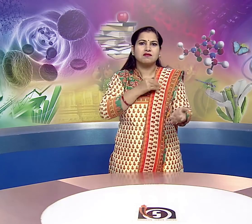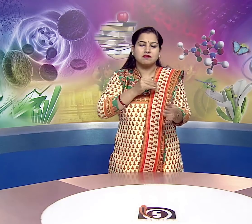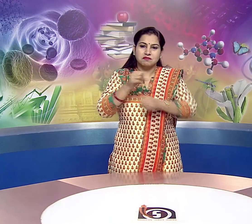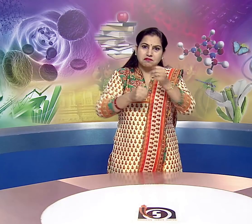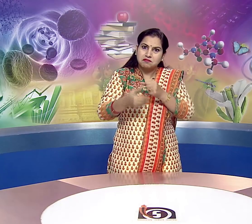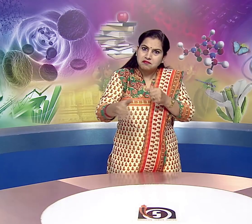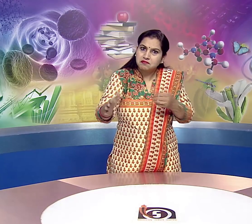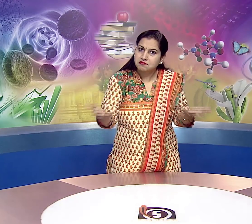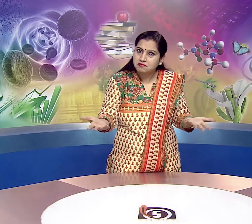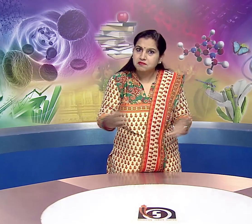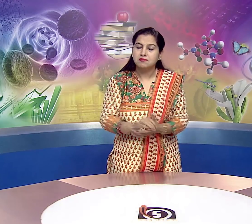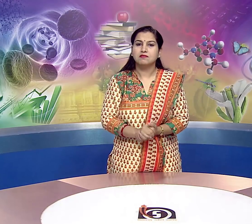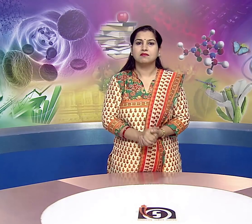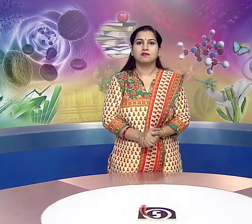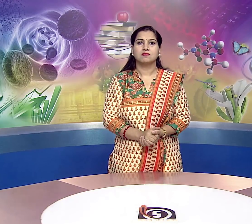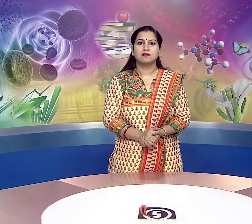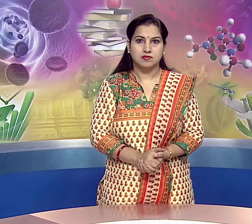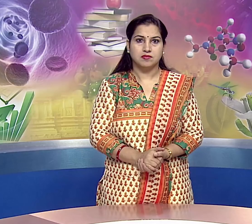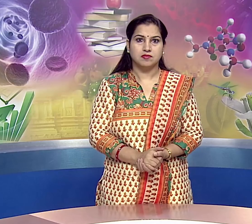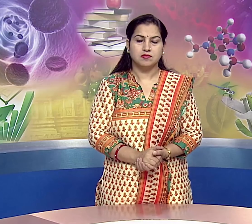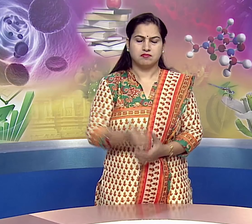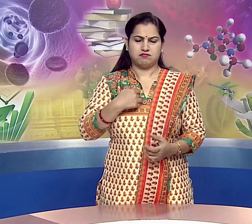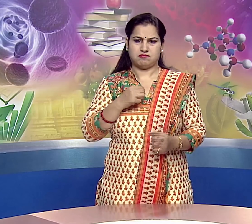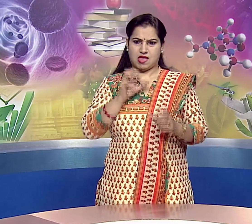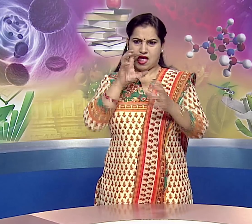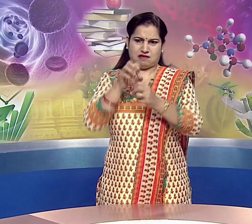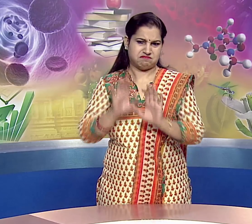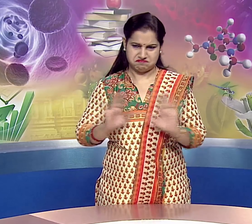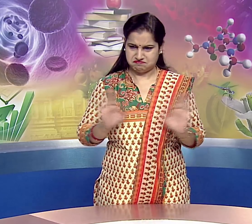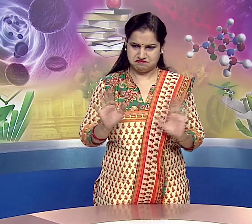Even though he meant no harm to them.